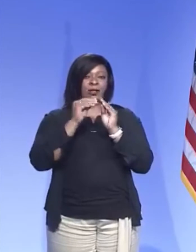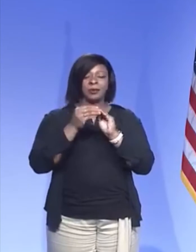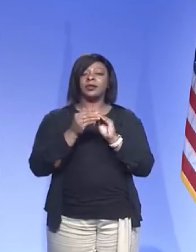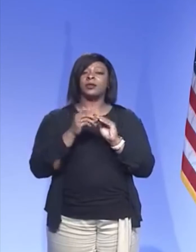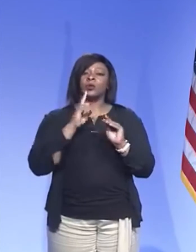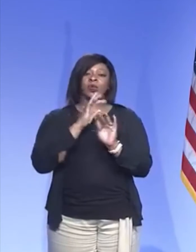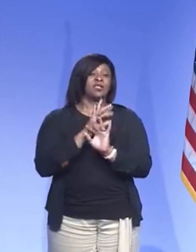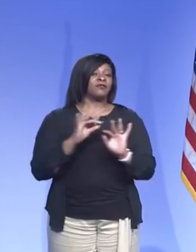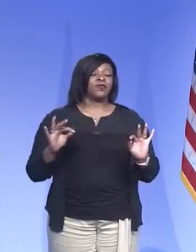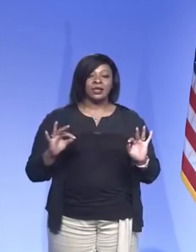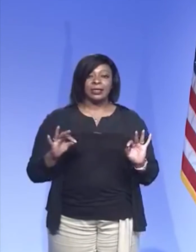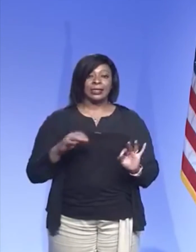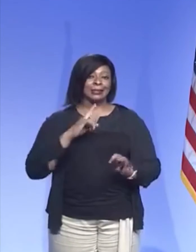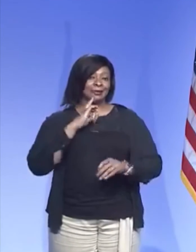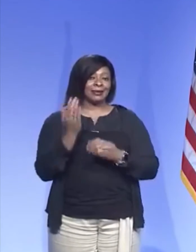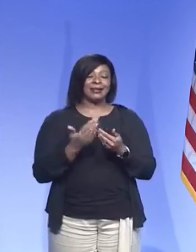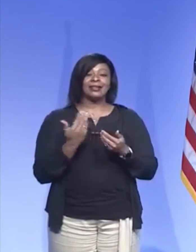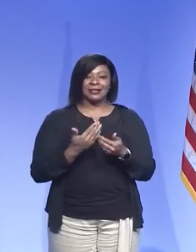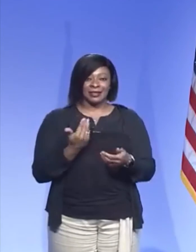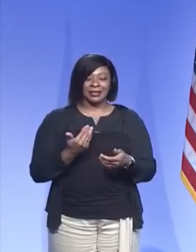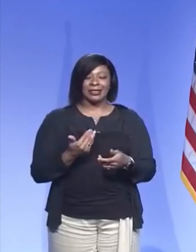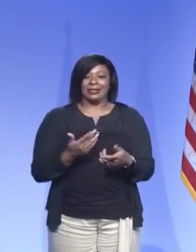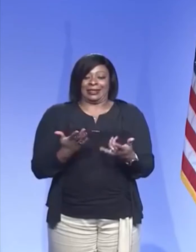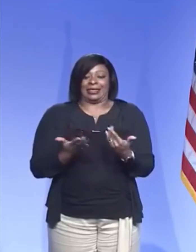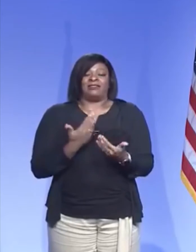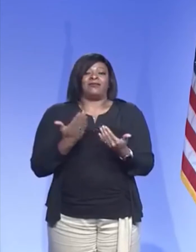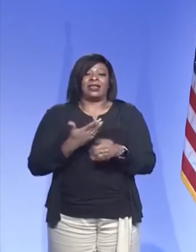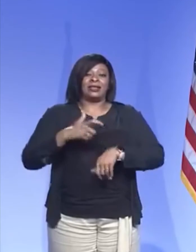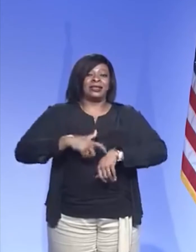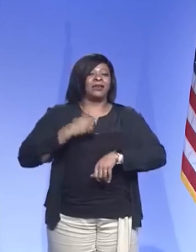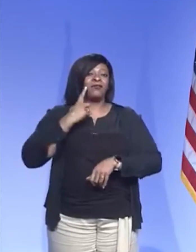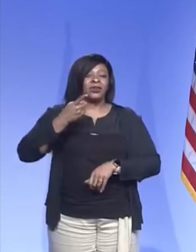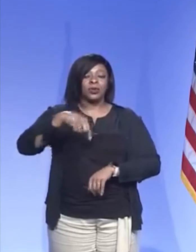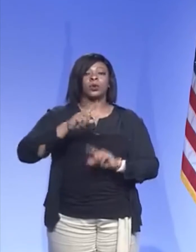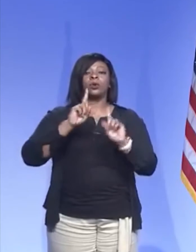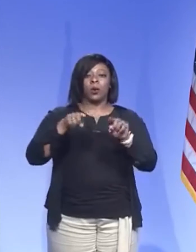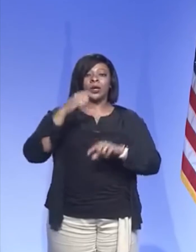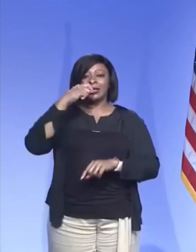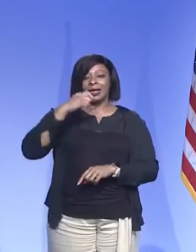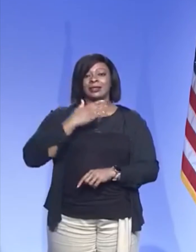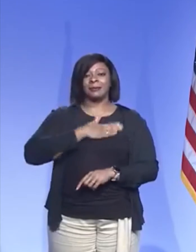free, it's easy, and it's convenient. Please go get tested